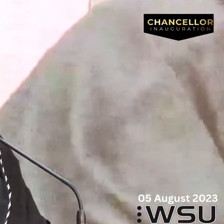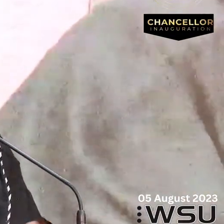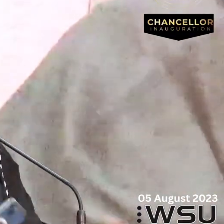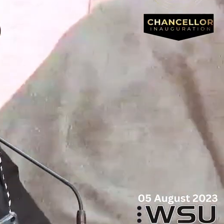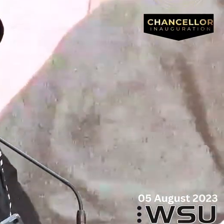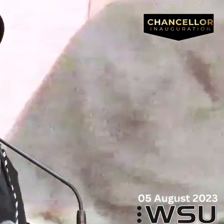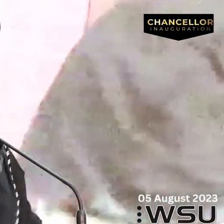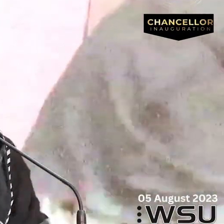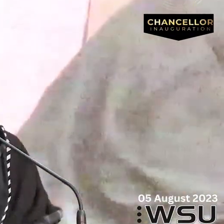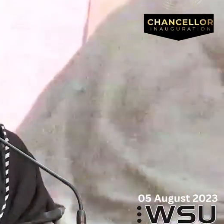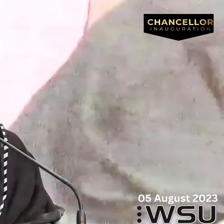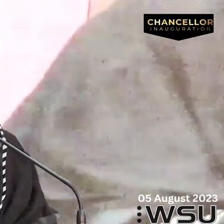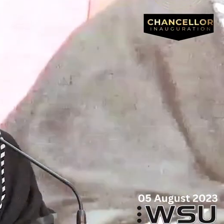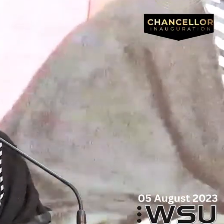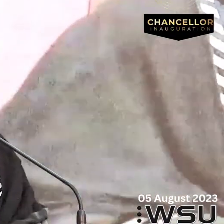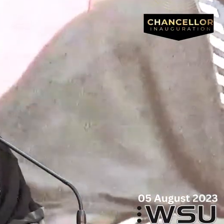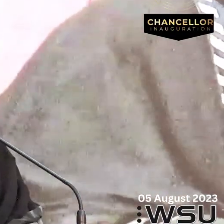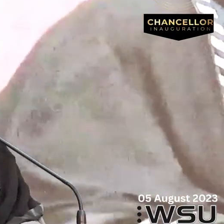acknowledge